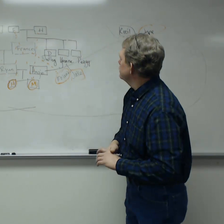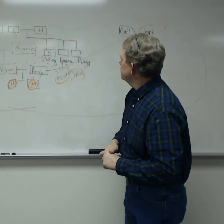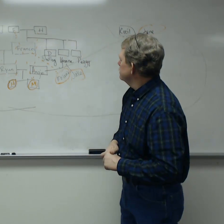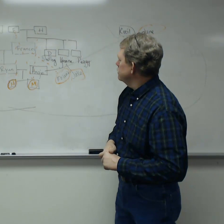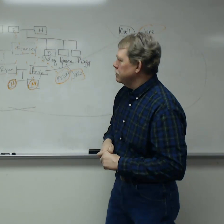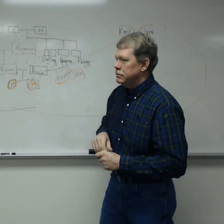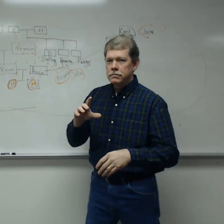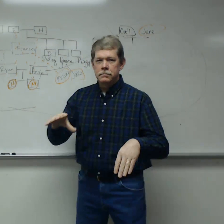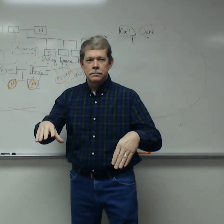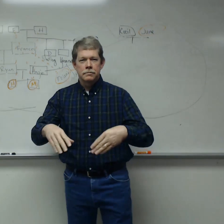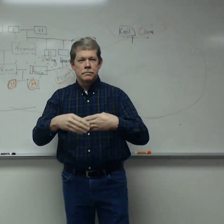What about Hannah's son?